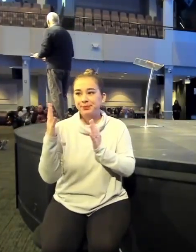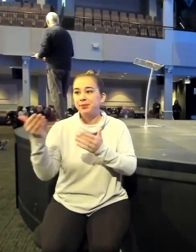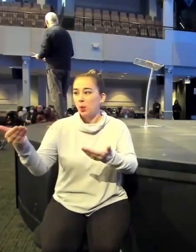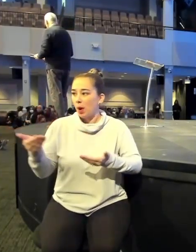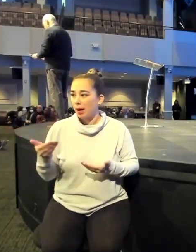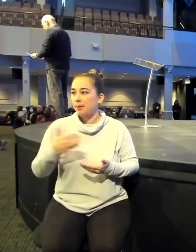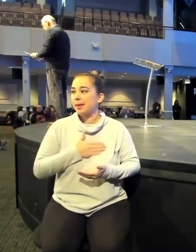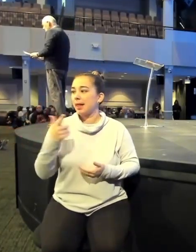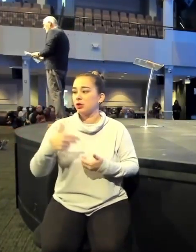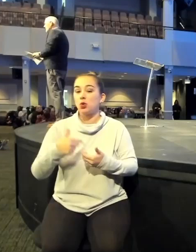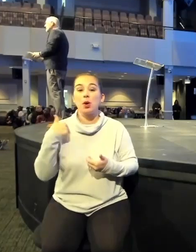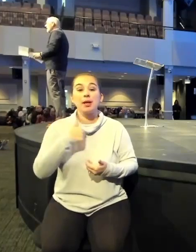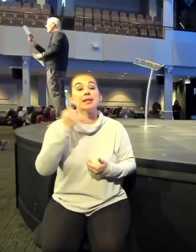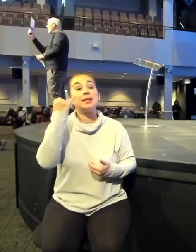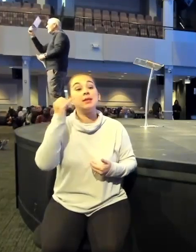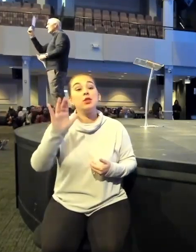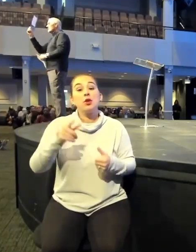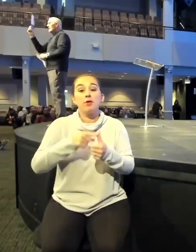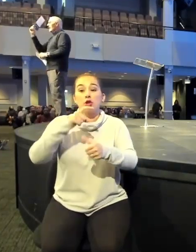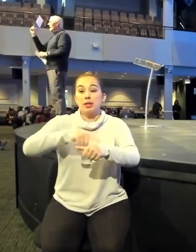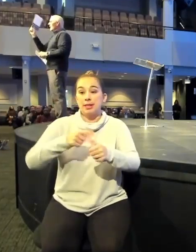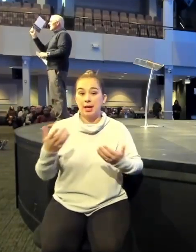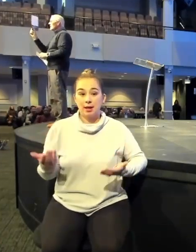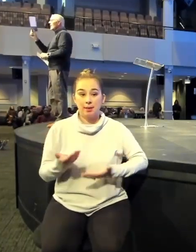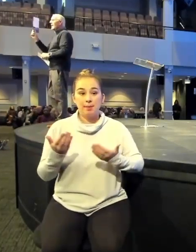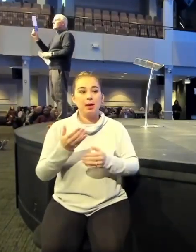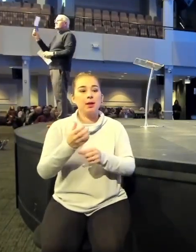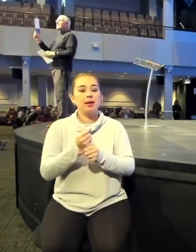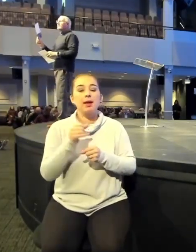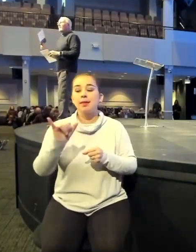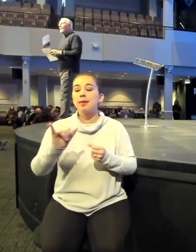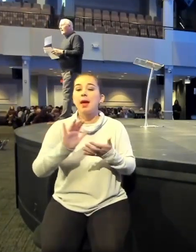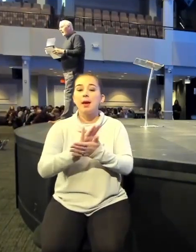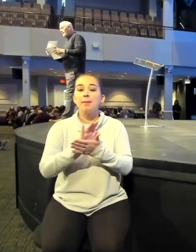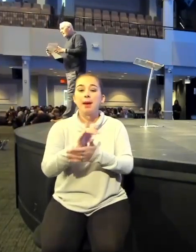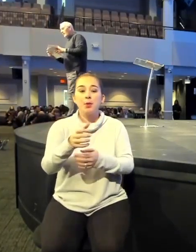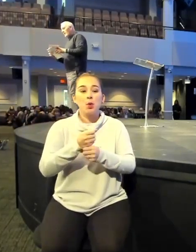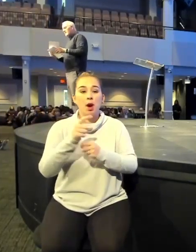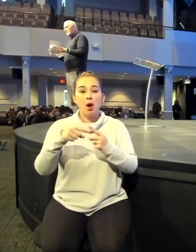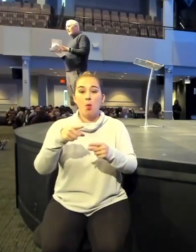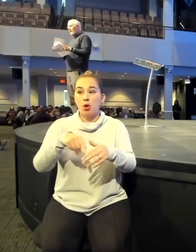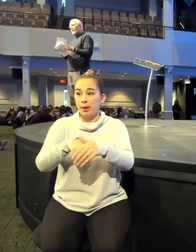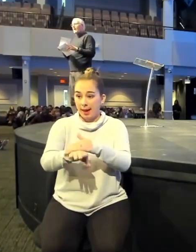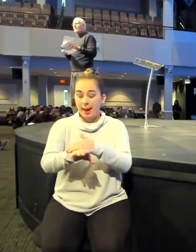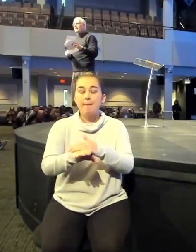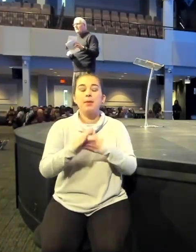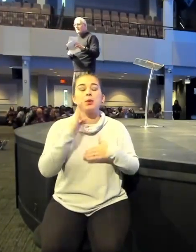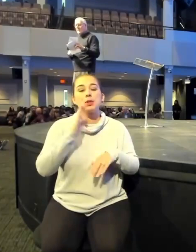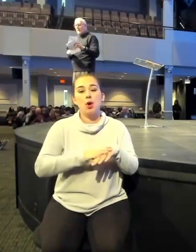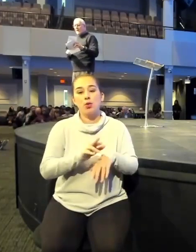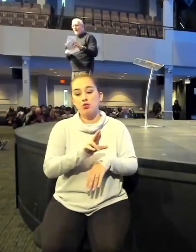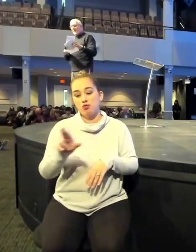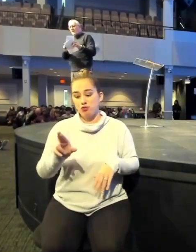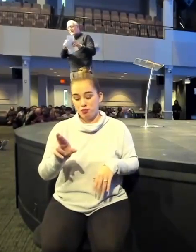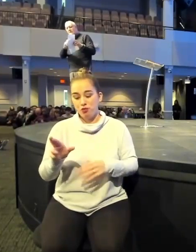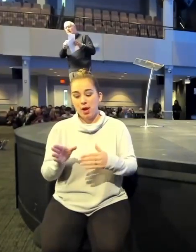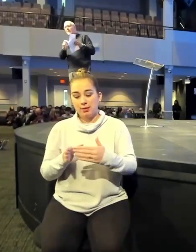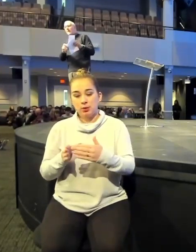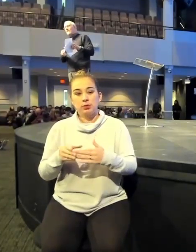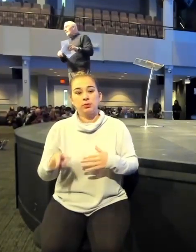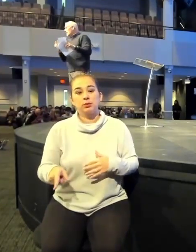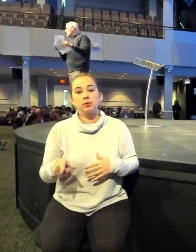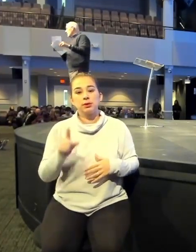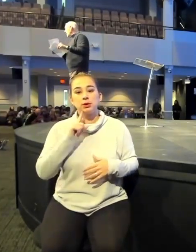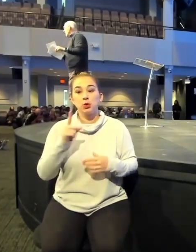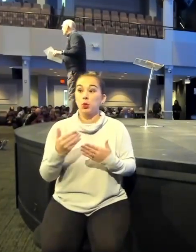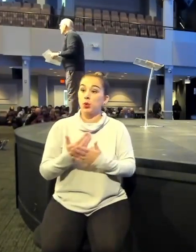Welcome. Glad you're here. If this is your first time, grab this worship guide you received on the way in. If you'll notice to the far right-hand section, it says new